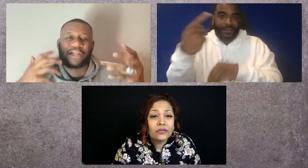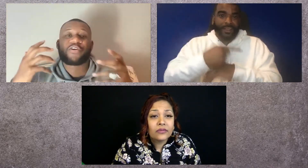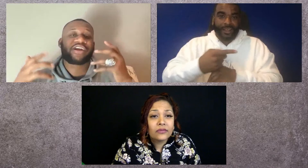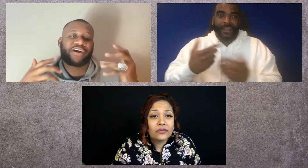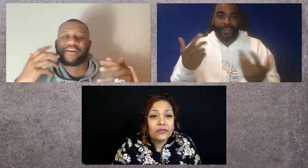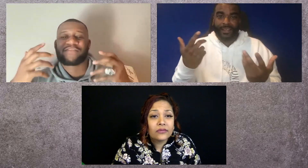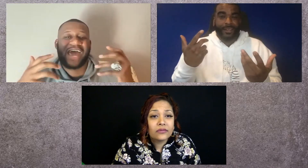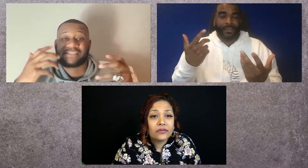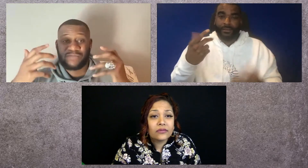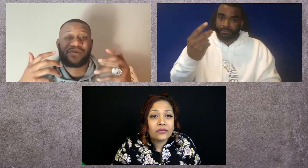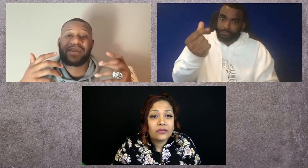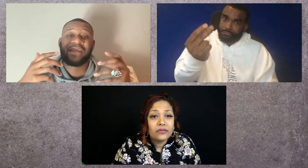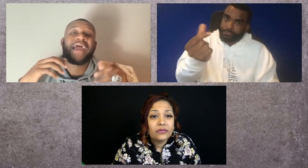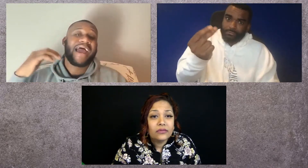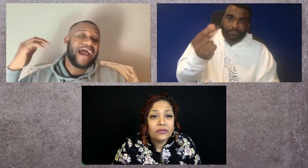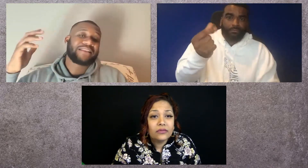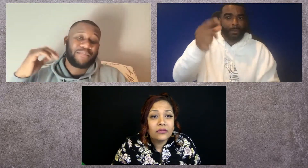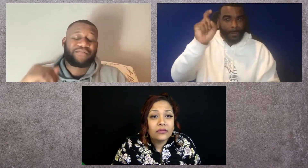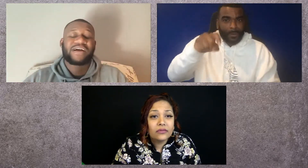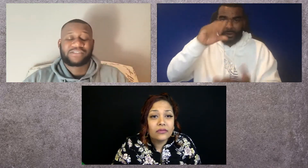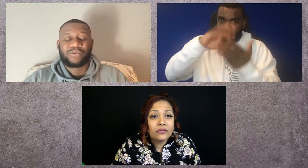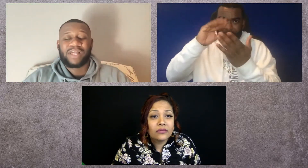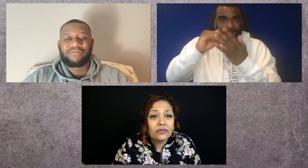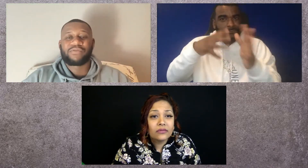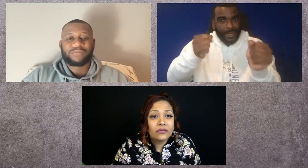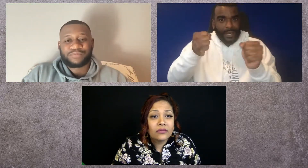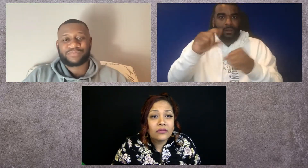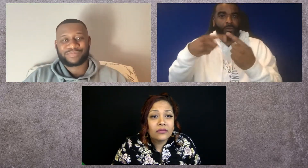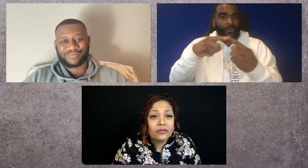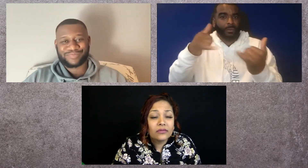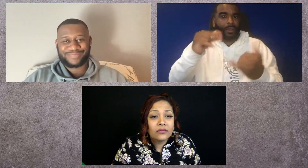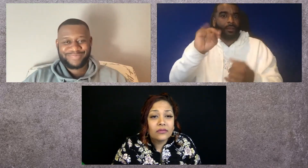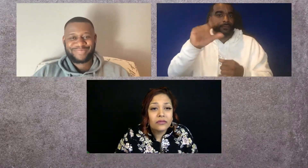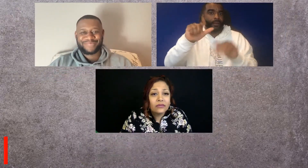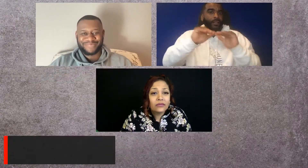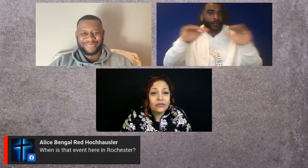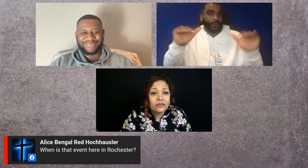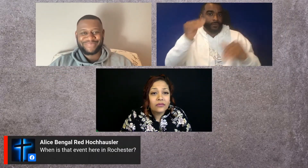fast the learning curve has to be at the professional level.